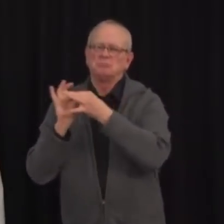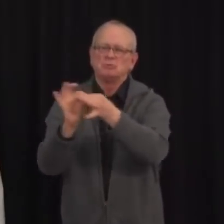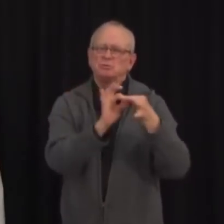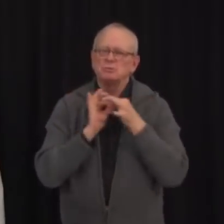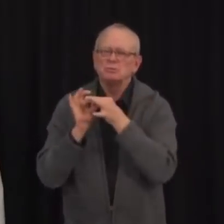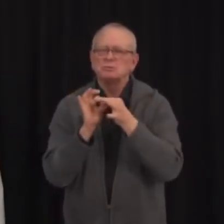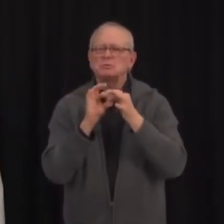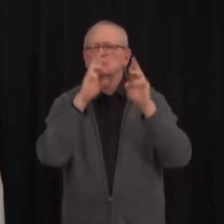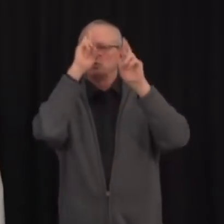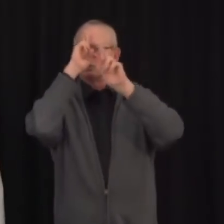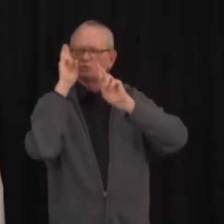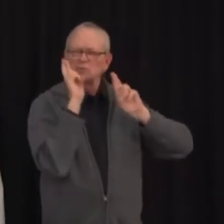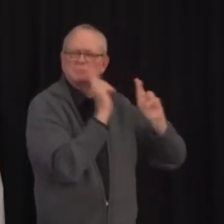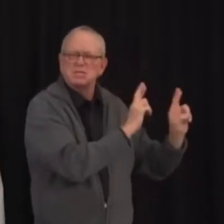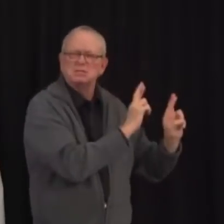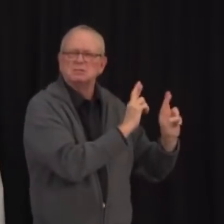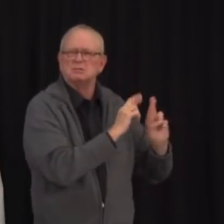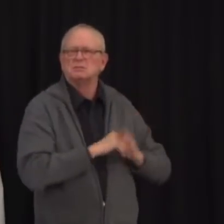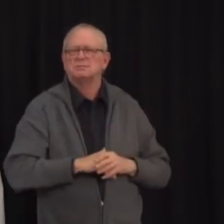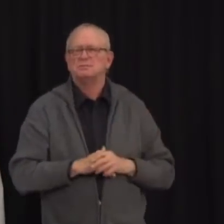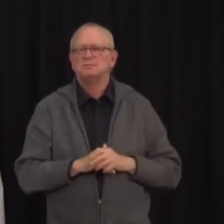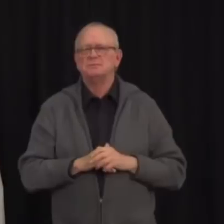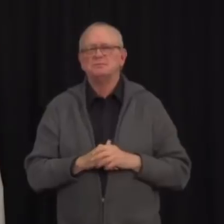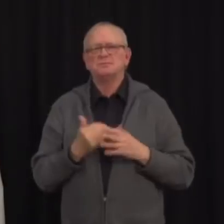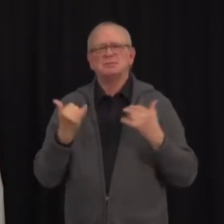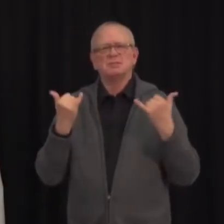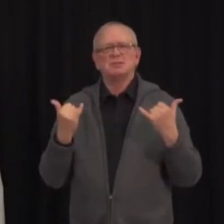the restrictions currently placed on all of us are